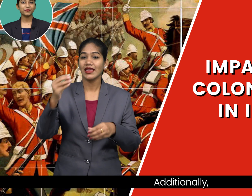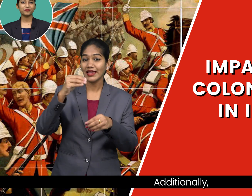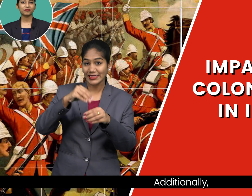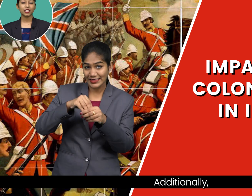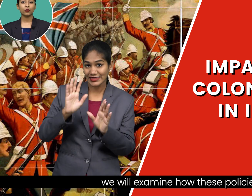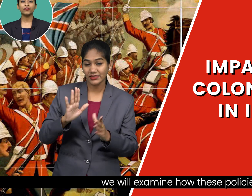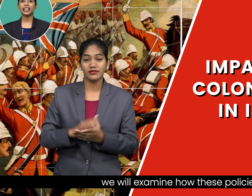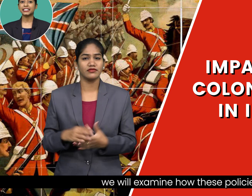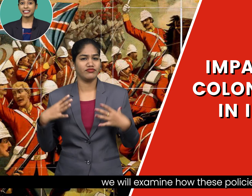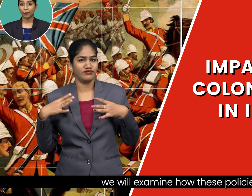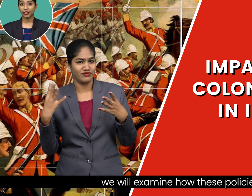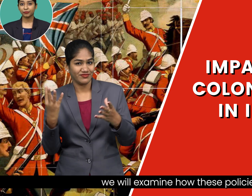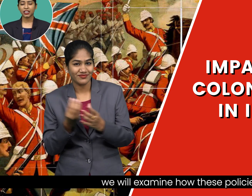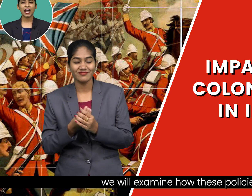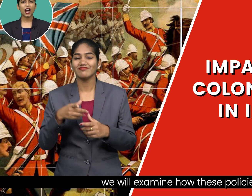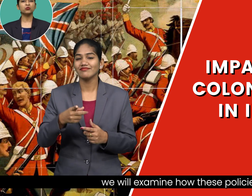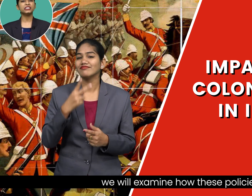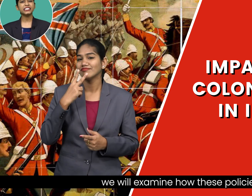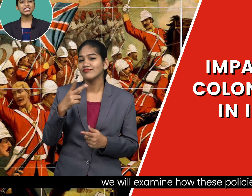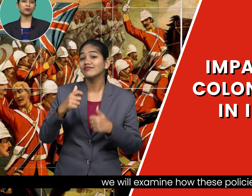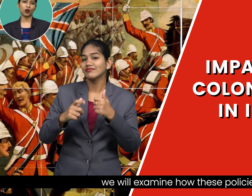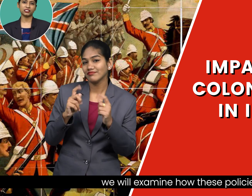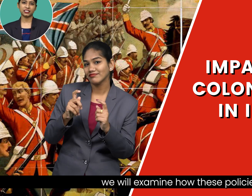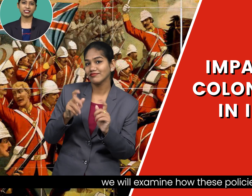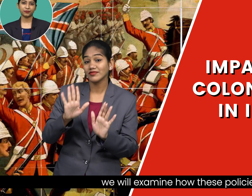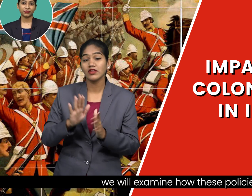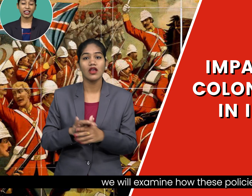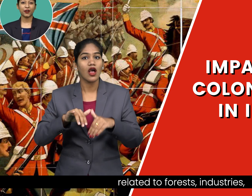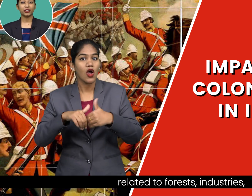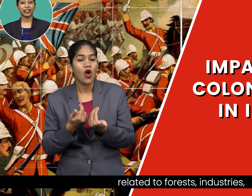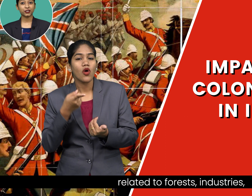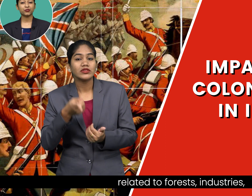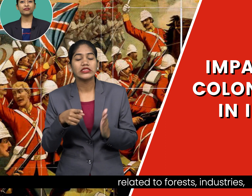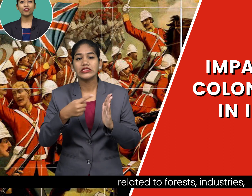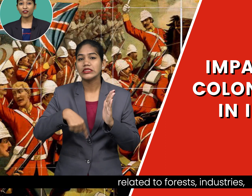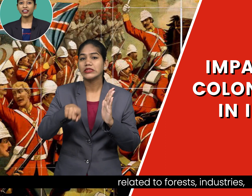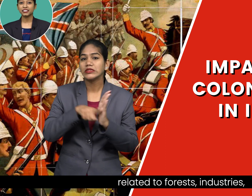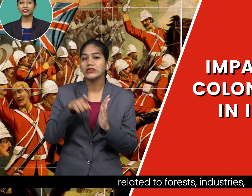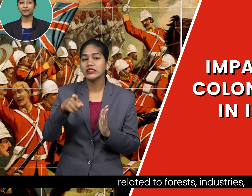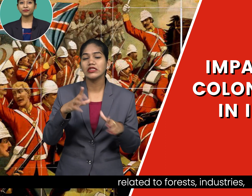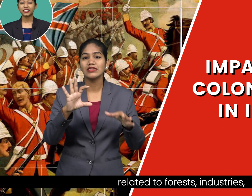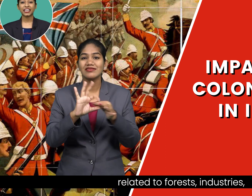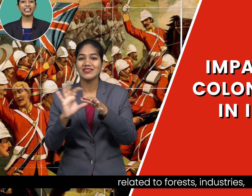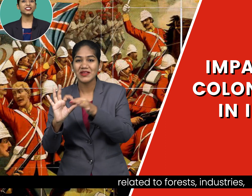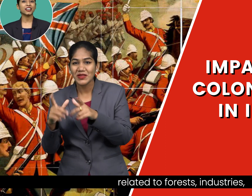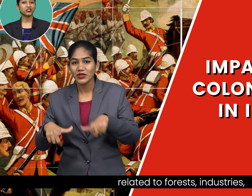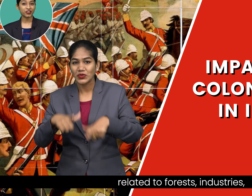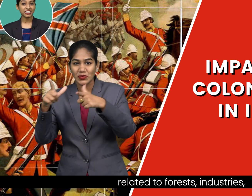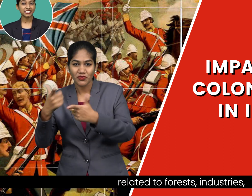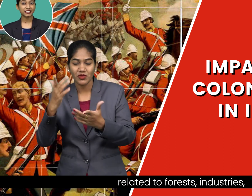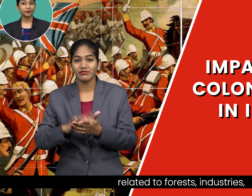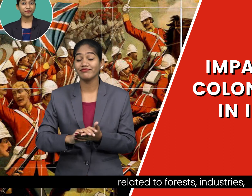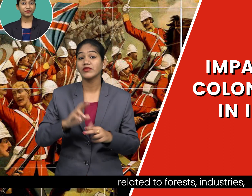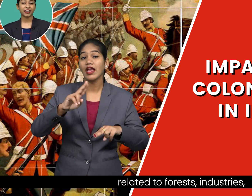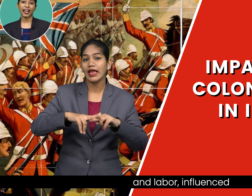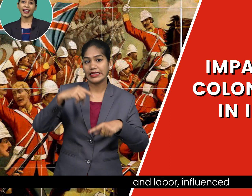Additionally, we will examine how these policies related to forests,